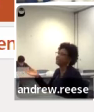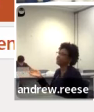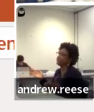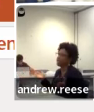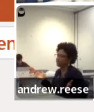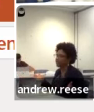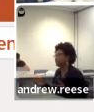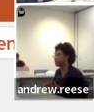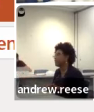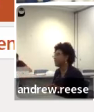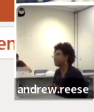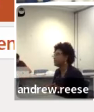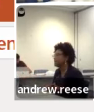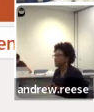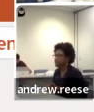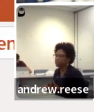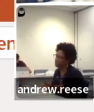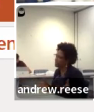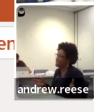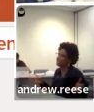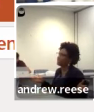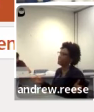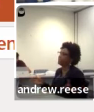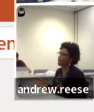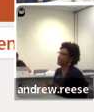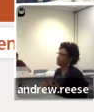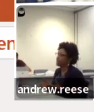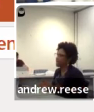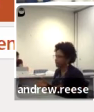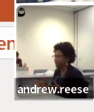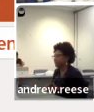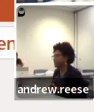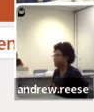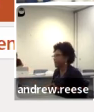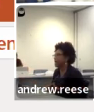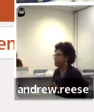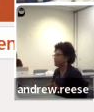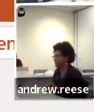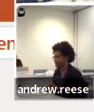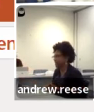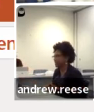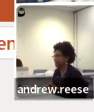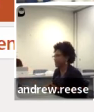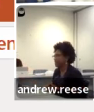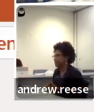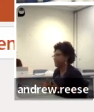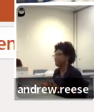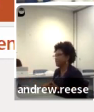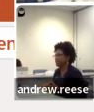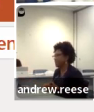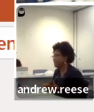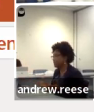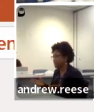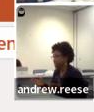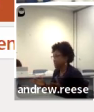meeting initiated by the service coordinator. It could also be initiated by our vocational rehab specialist. Say,